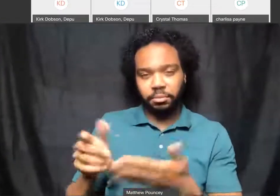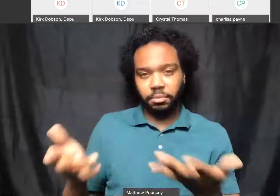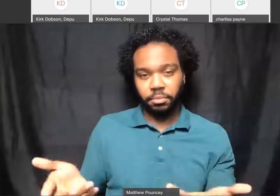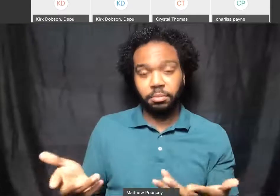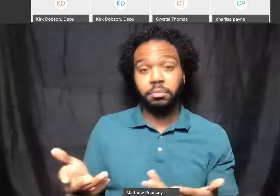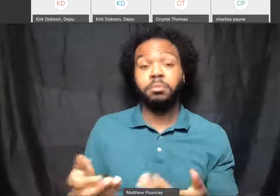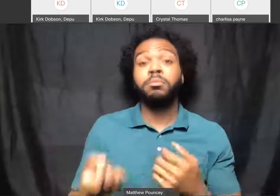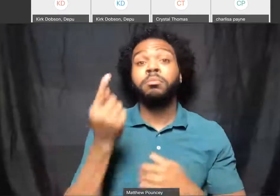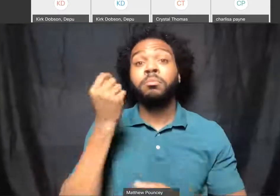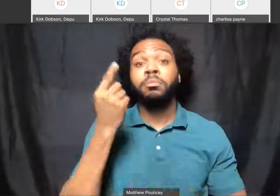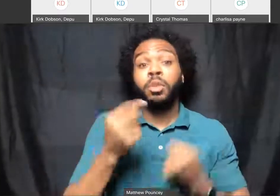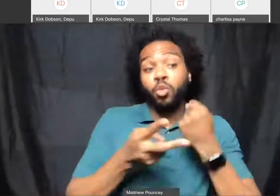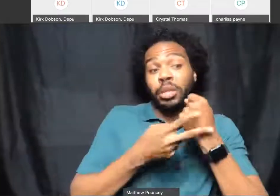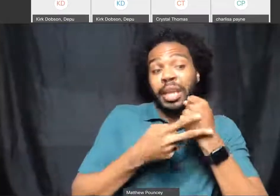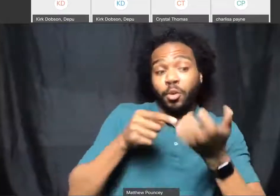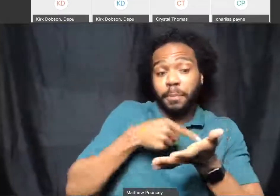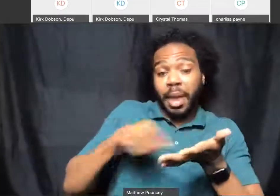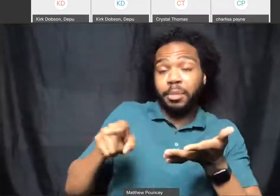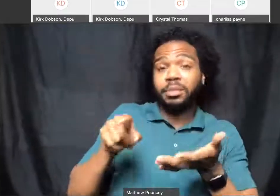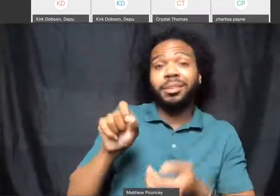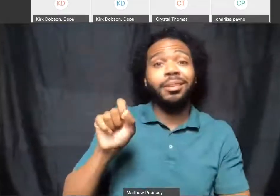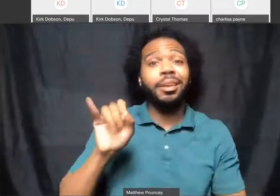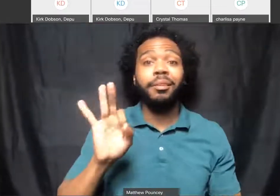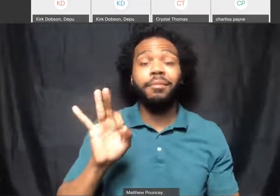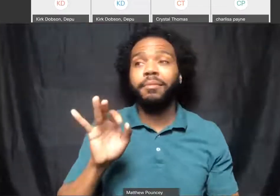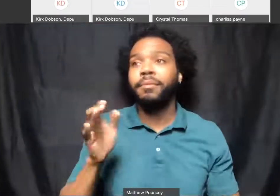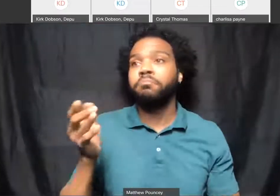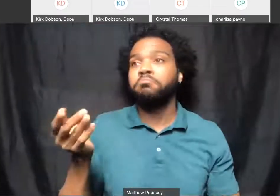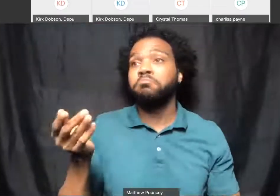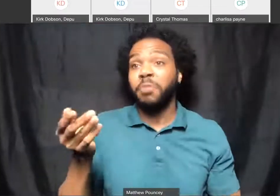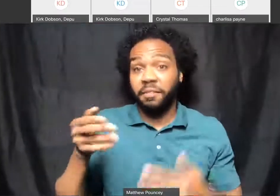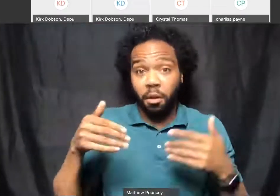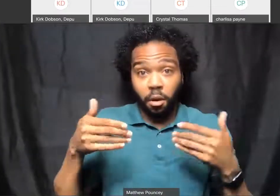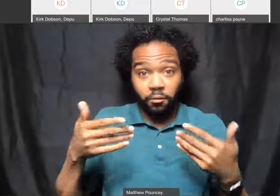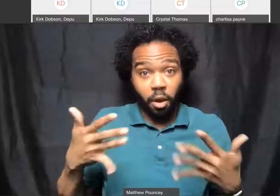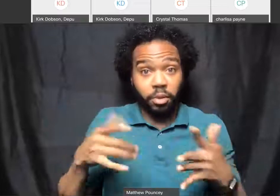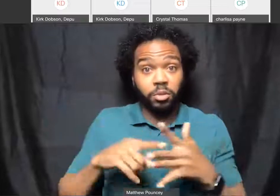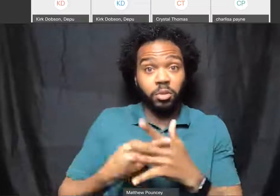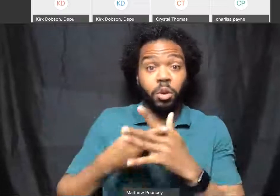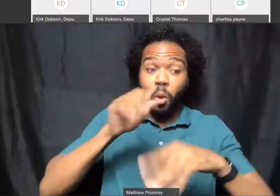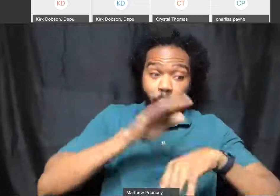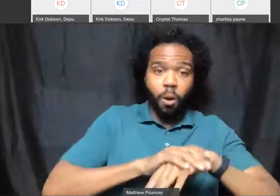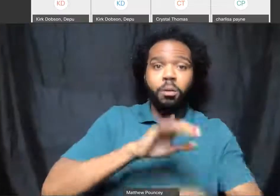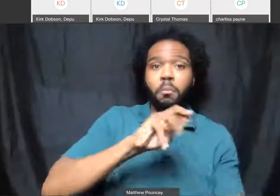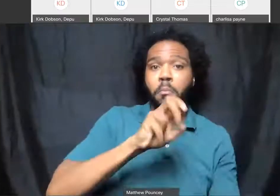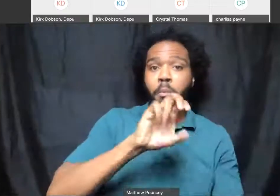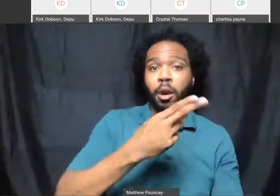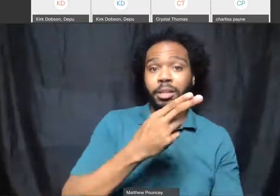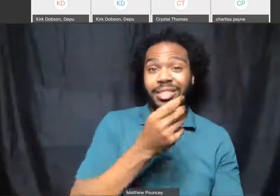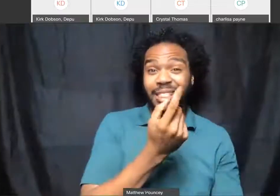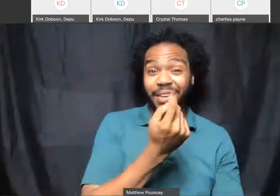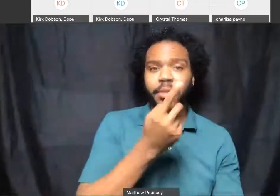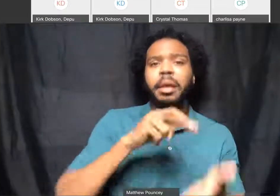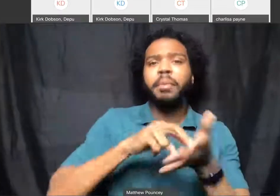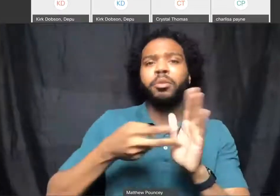payments, if they had started on March 11th, would have ended 18